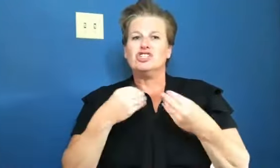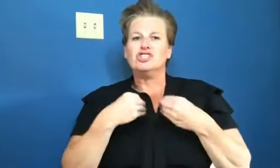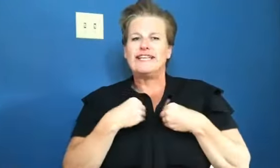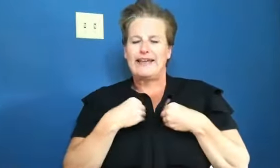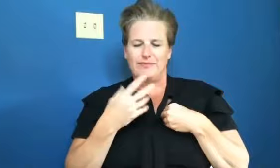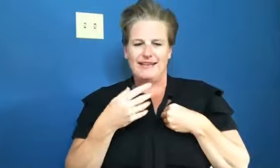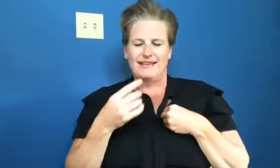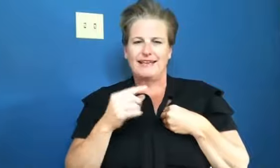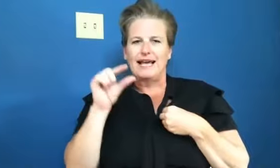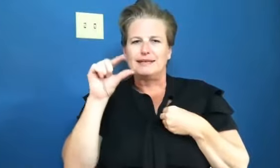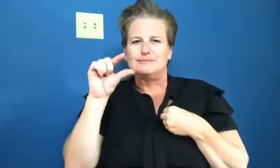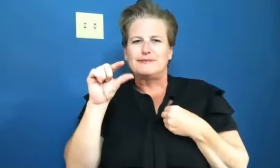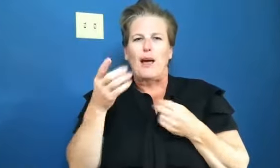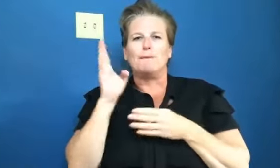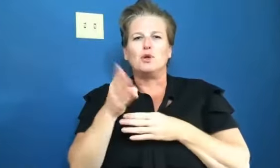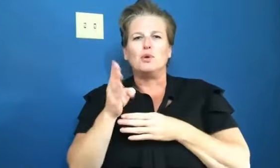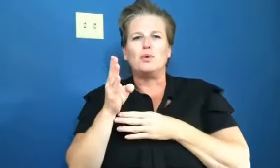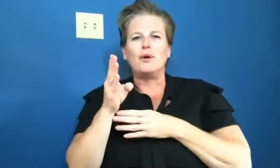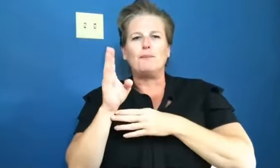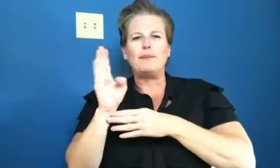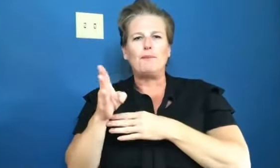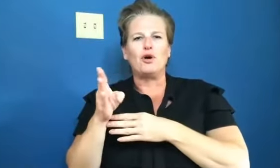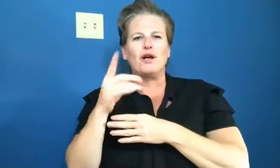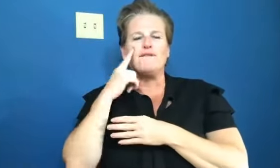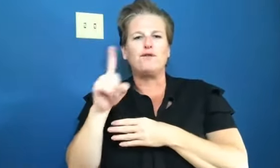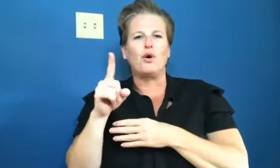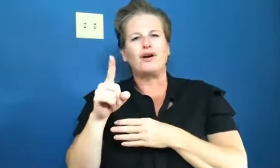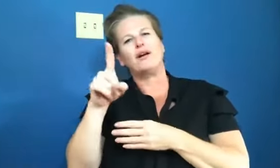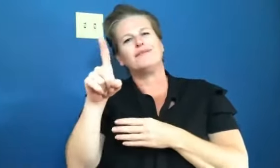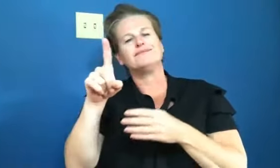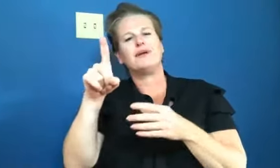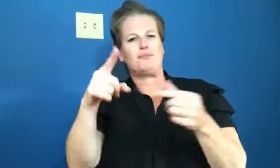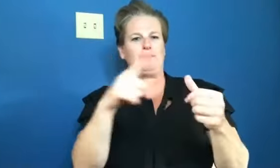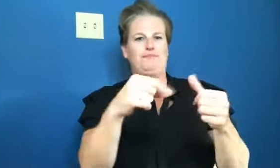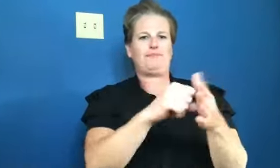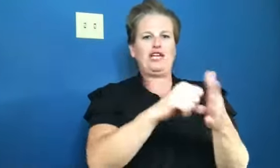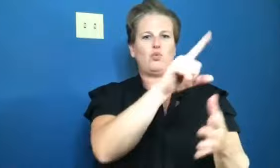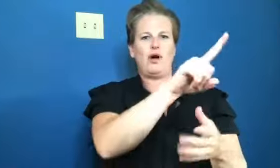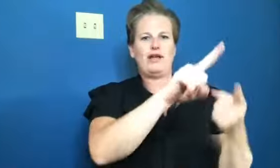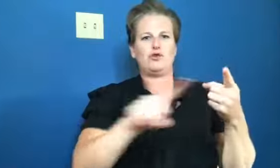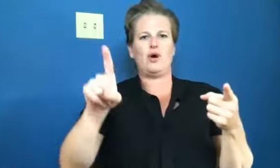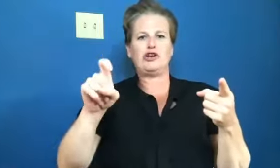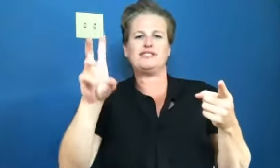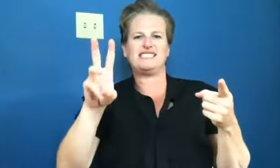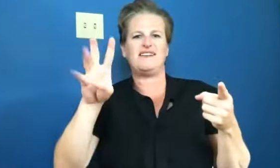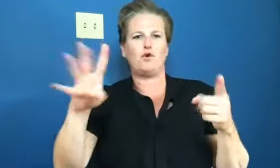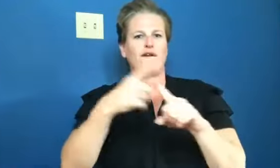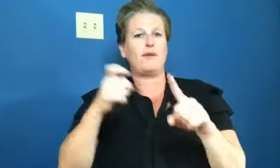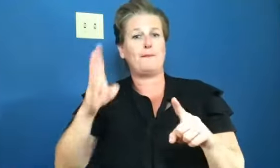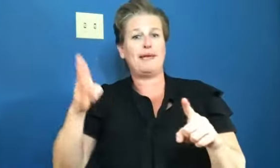book of the Alcoholics Anonymous. It's the first 164 pages, and she encouraged me to read it because one of the things about alcoholism is to do whatever you can